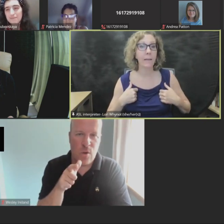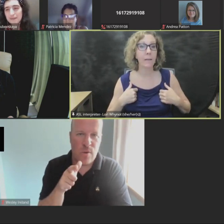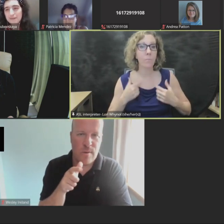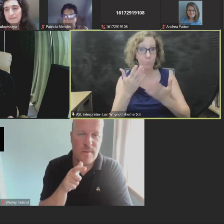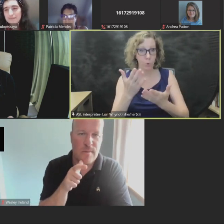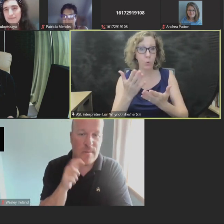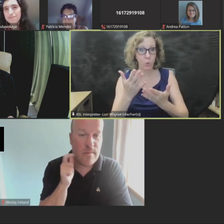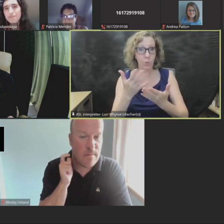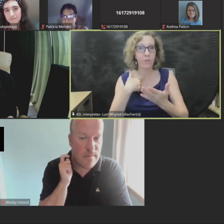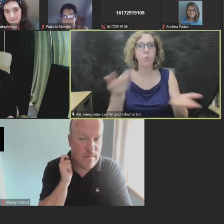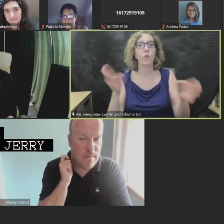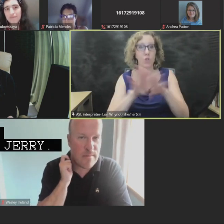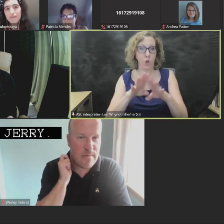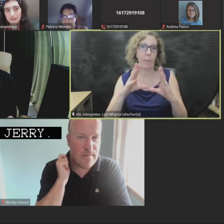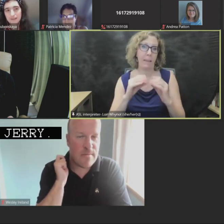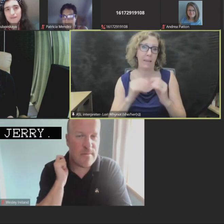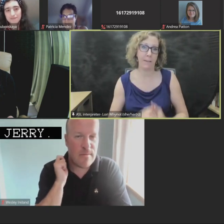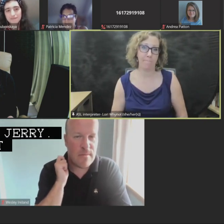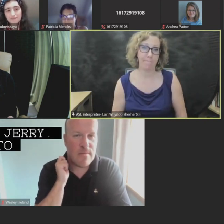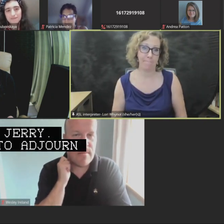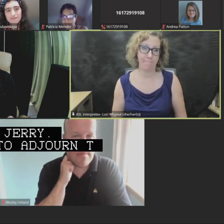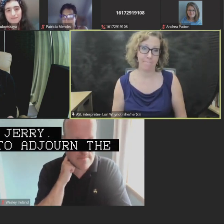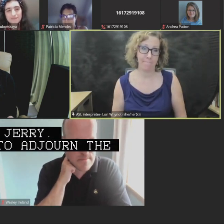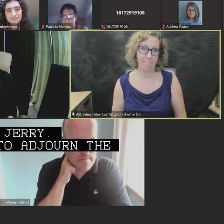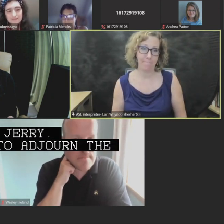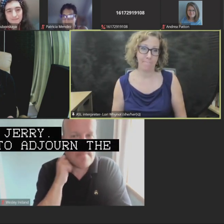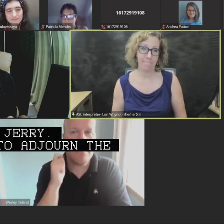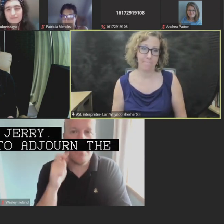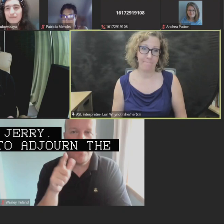I move to adjourn the meeting.